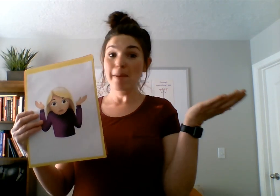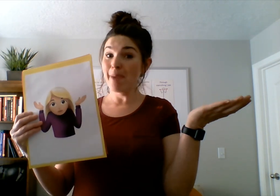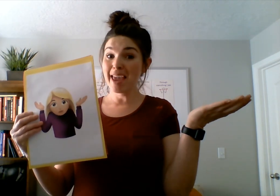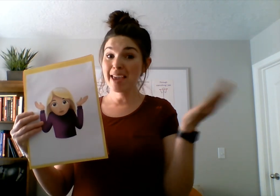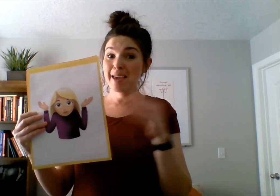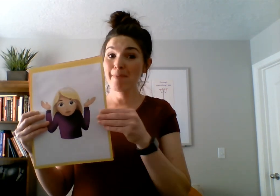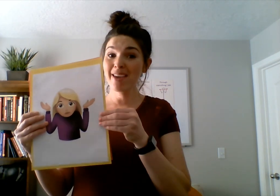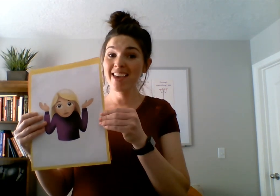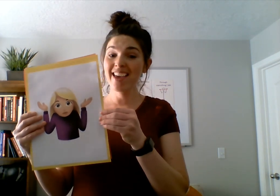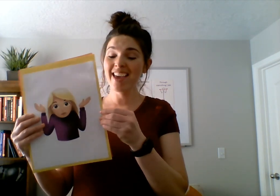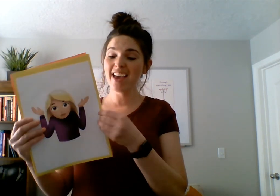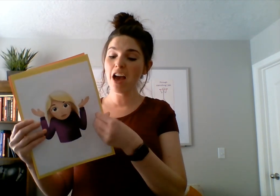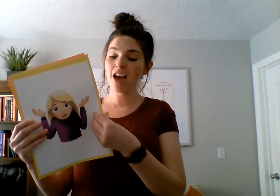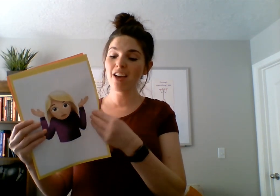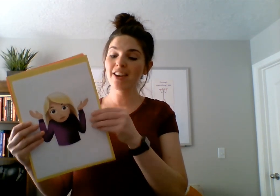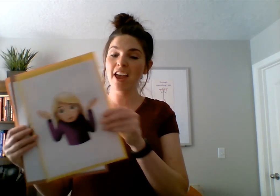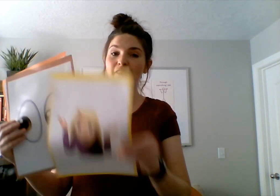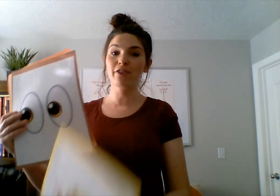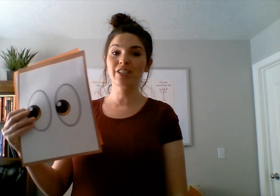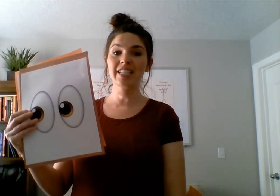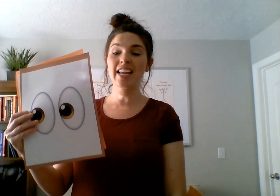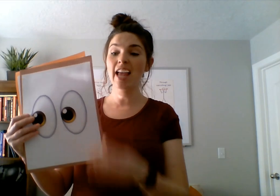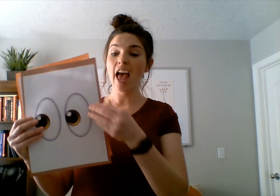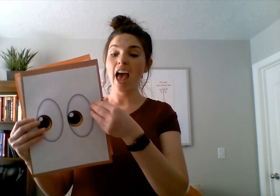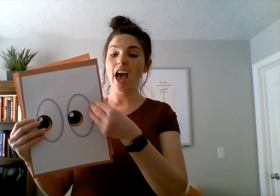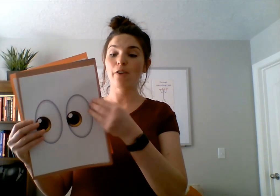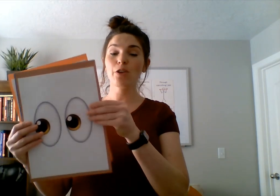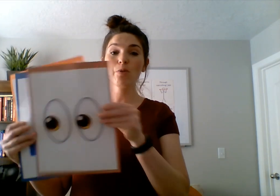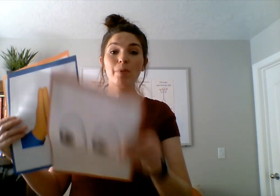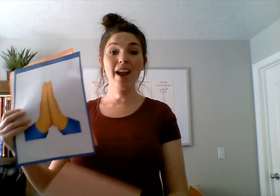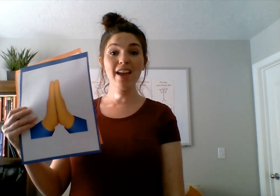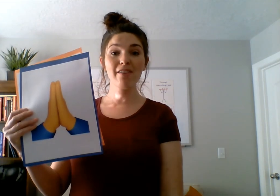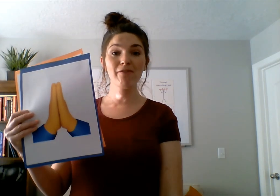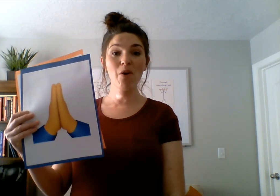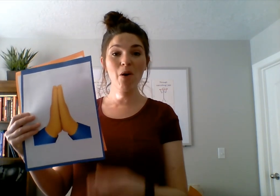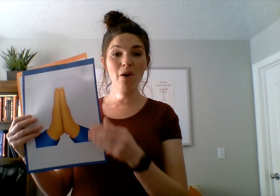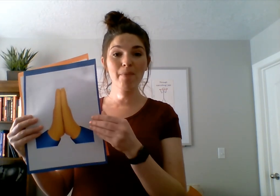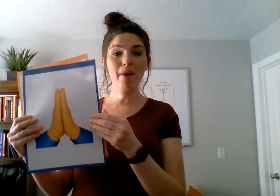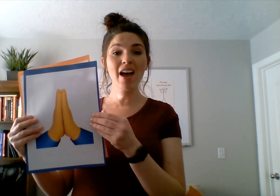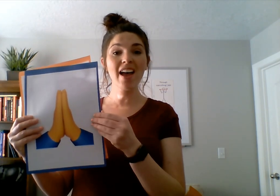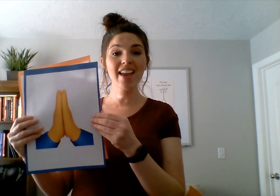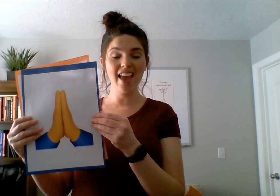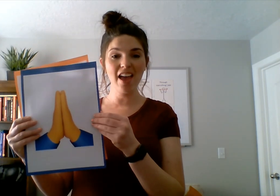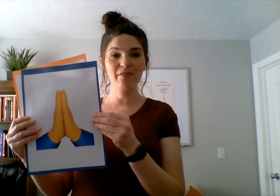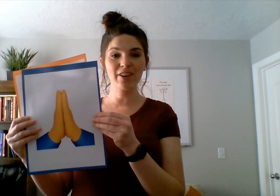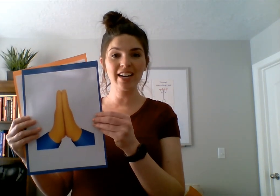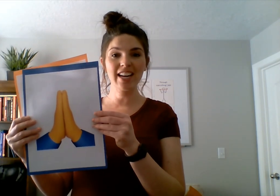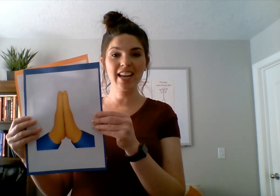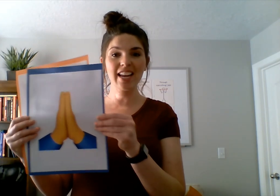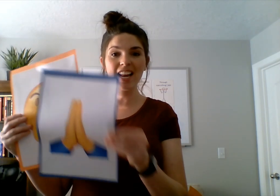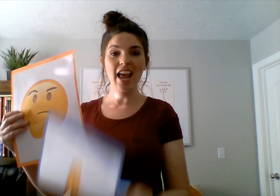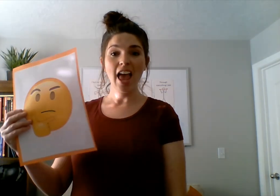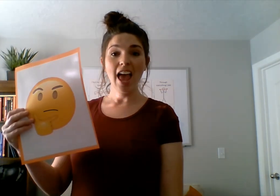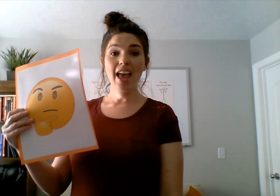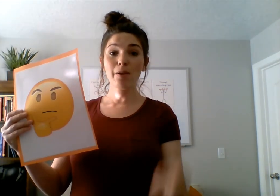maybe I'll never see how you paid for my every need and